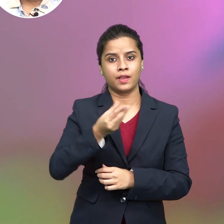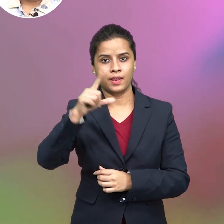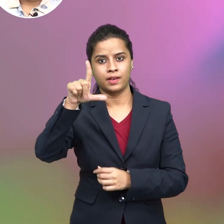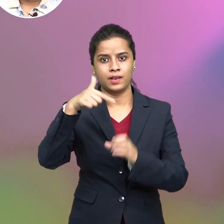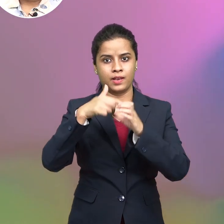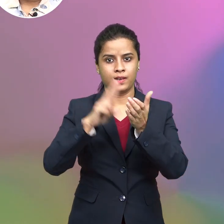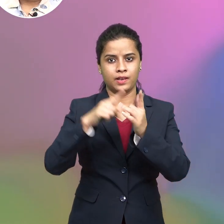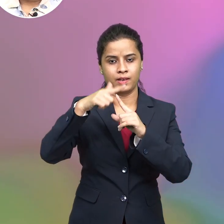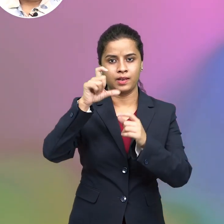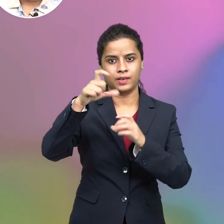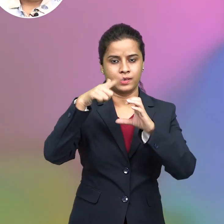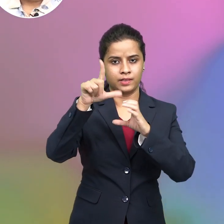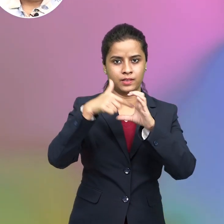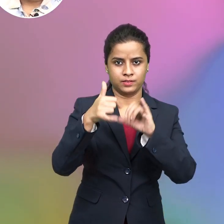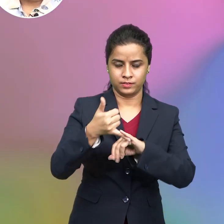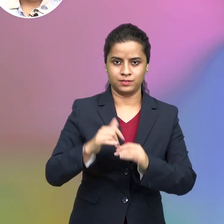lenticels.